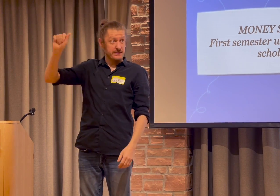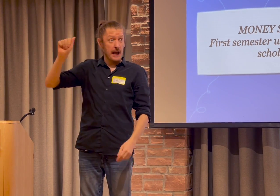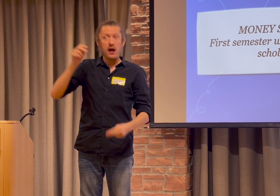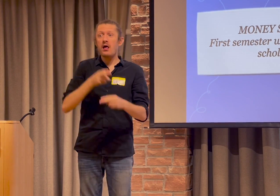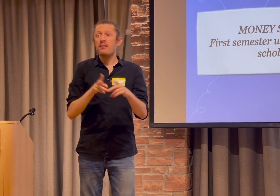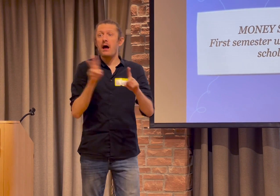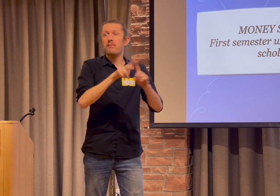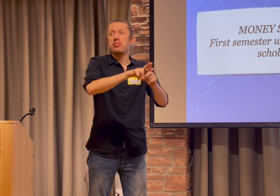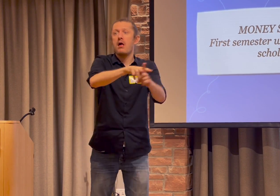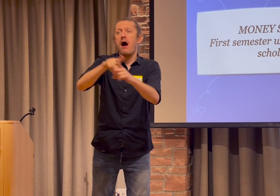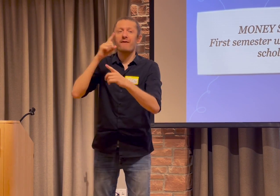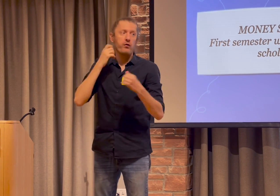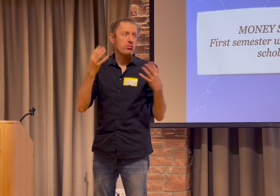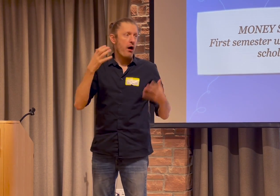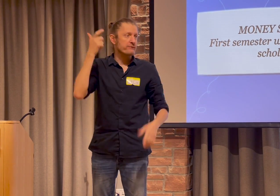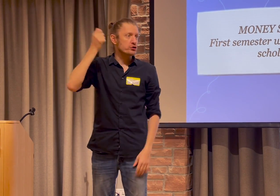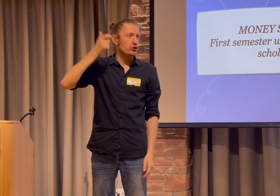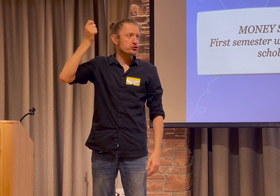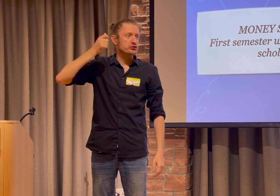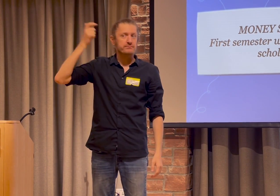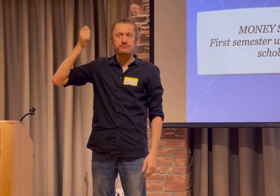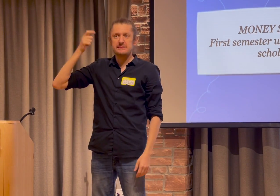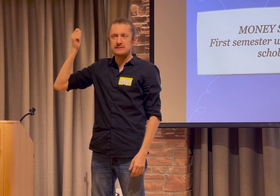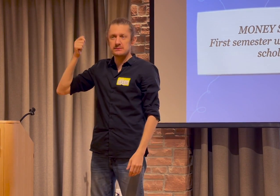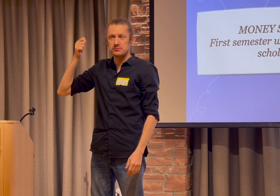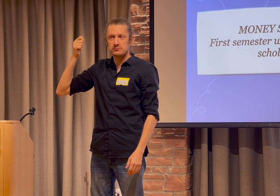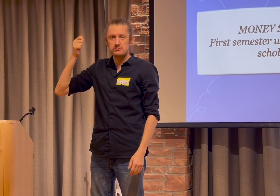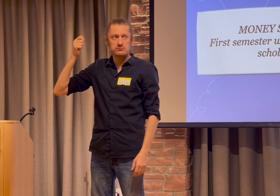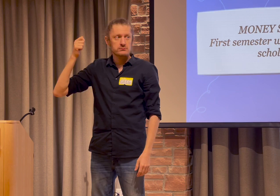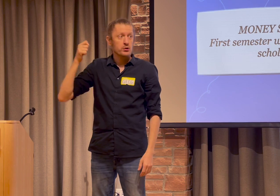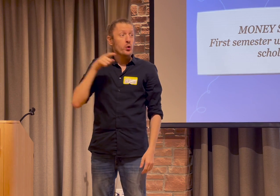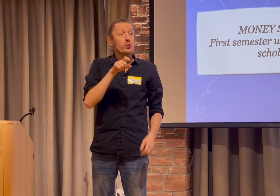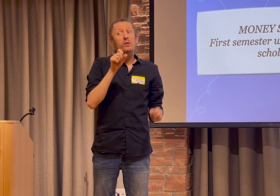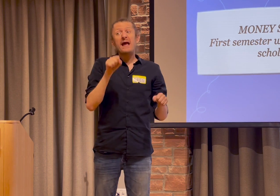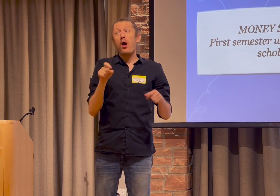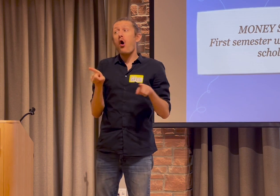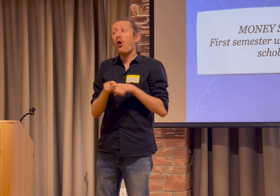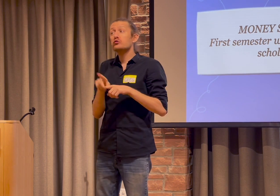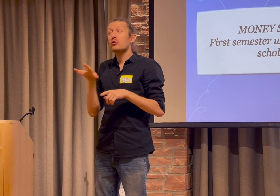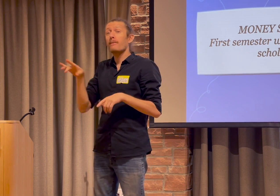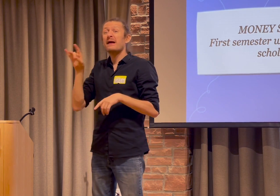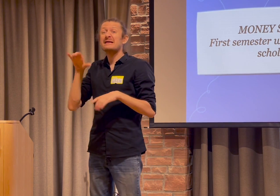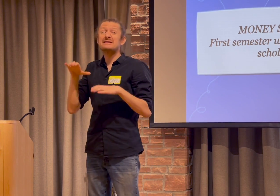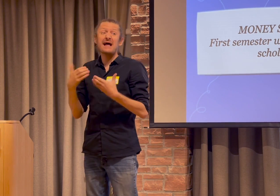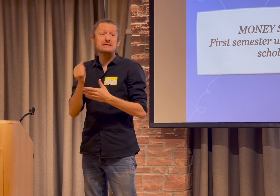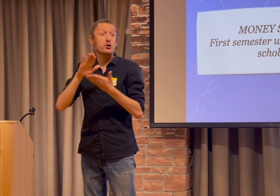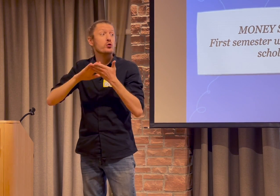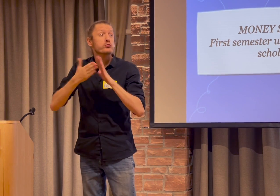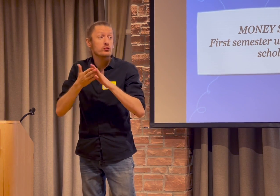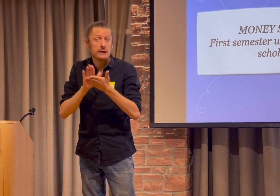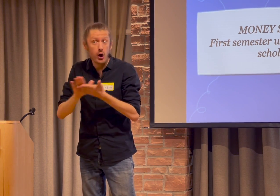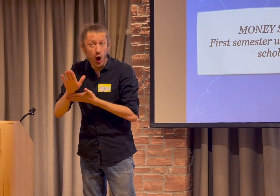smart, picking the classes that'll give you a high GPA, and then start applying for scholarships after that first